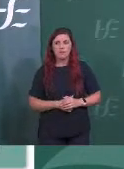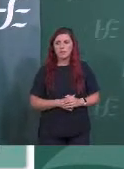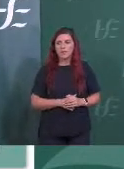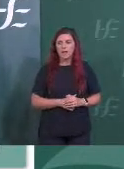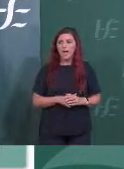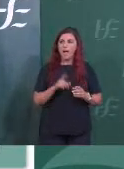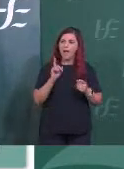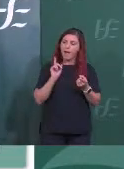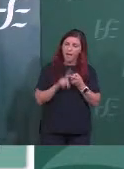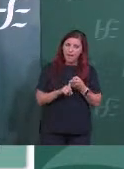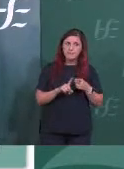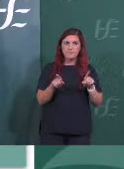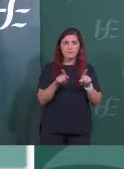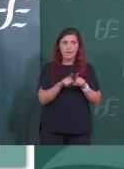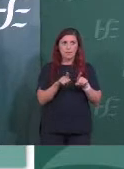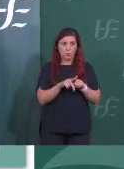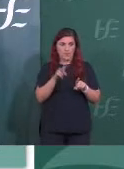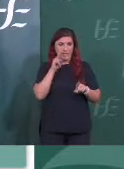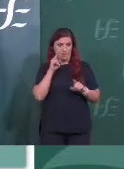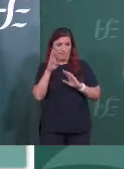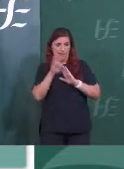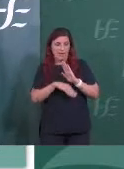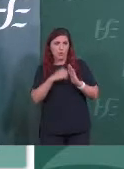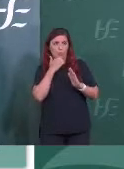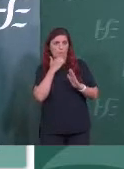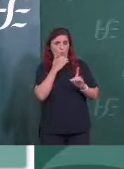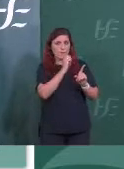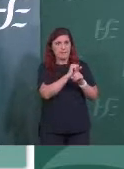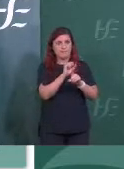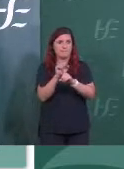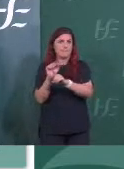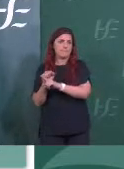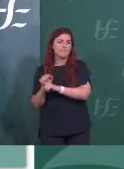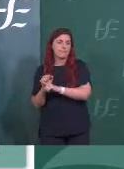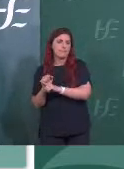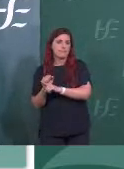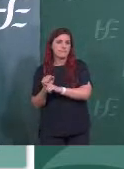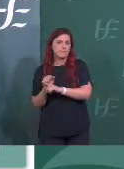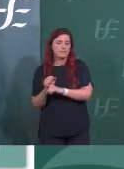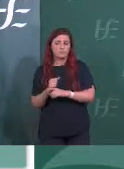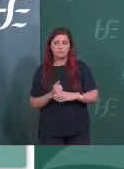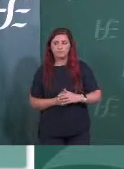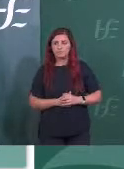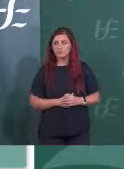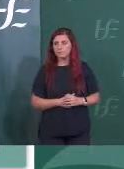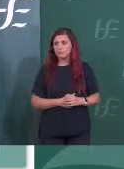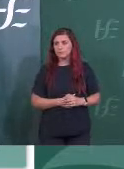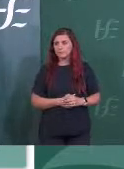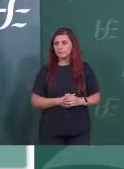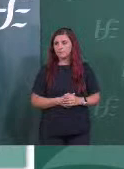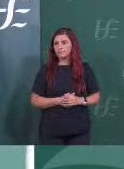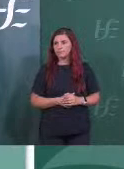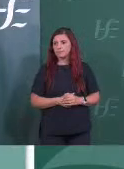we'll see even a much smaller number of cases, whether they're admitted or not, in vaccinated individuals.